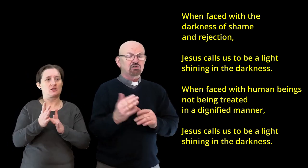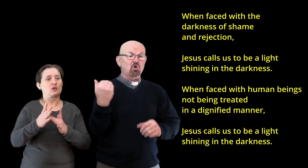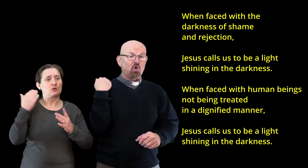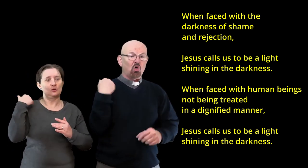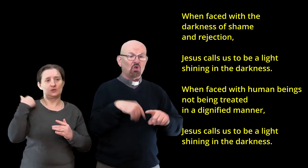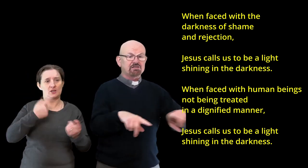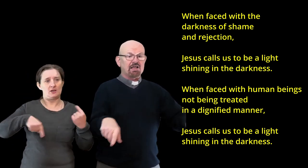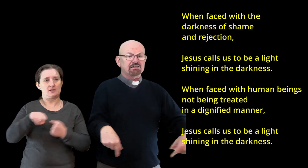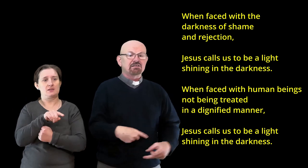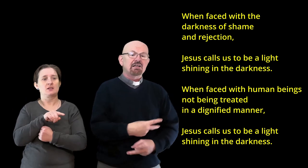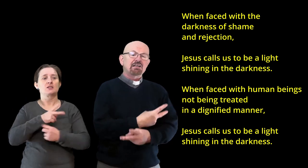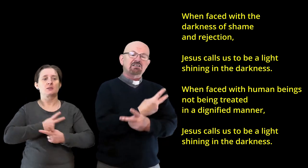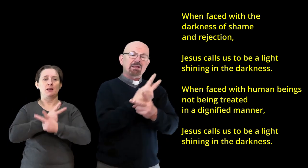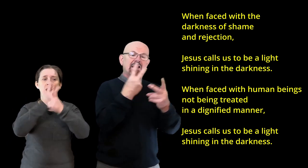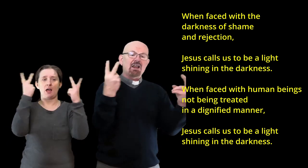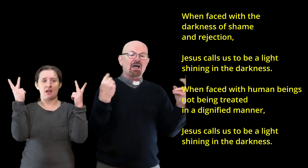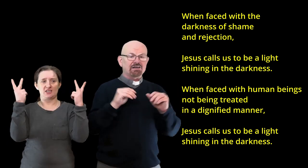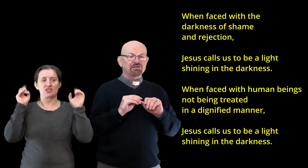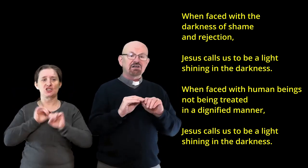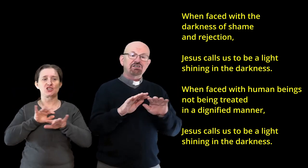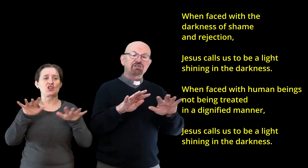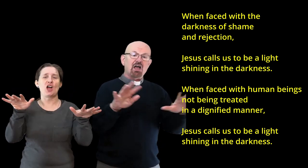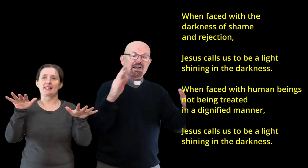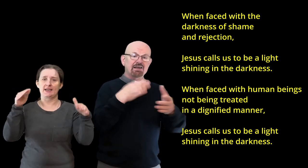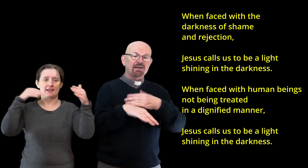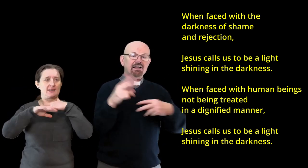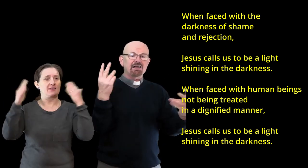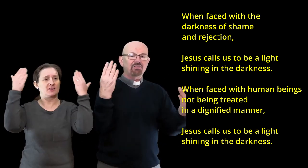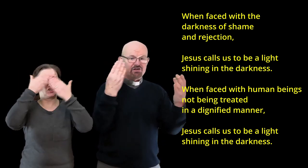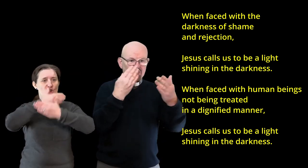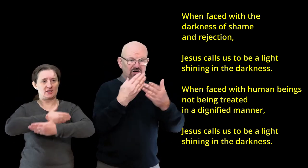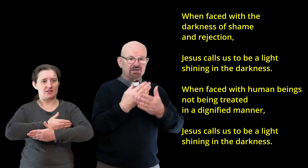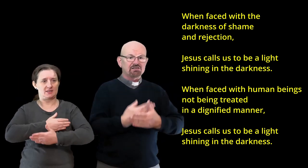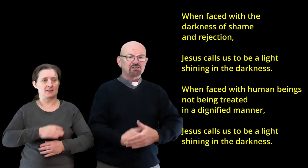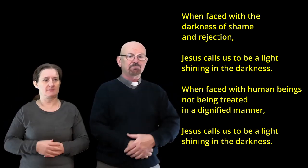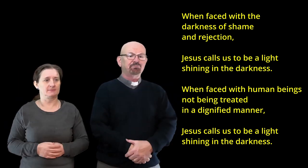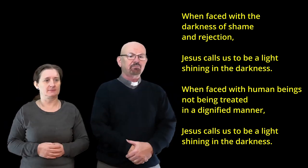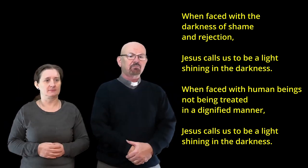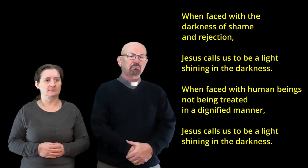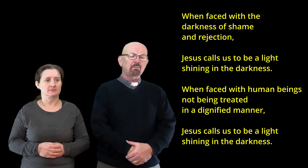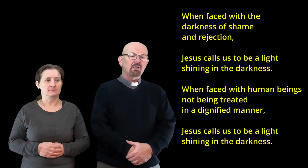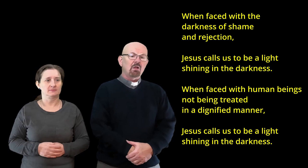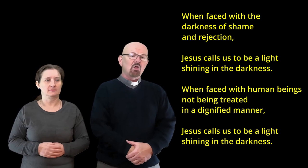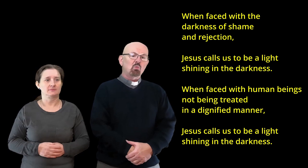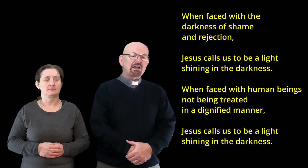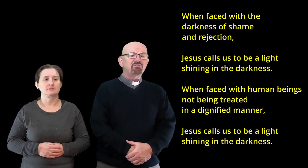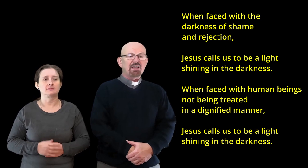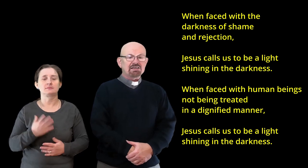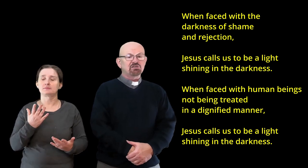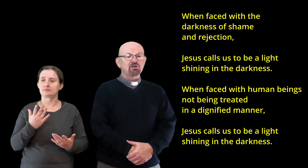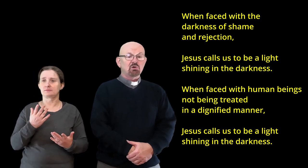Jesus calls us to be a light shining in the darkness.